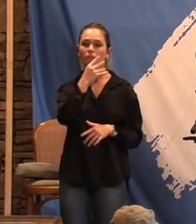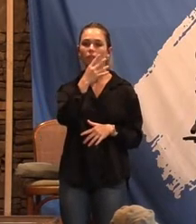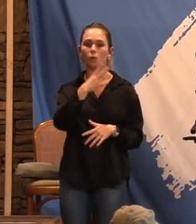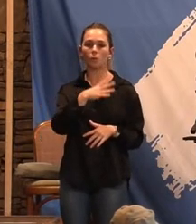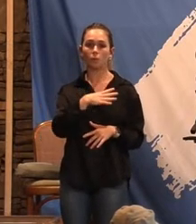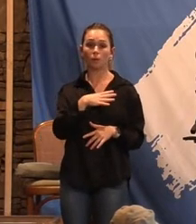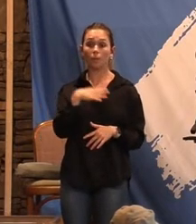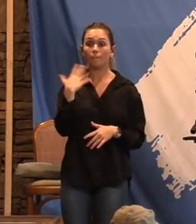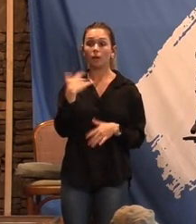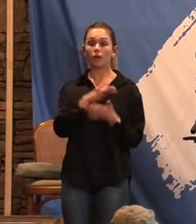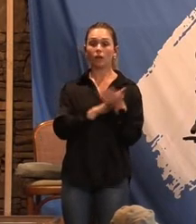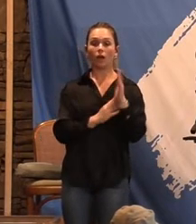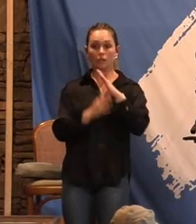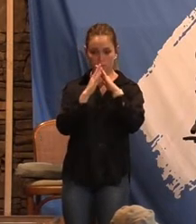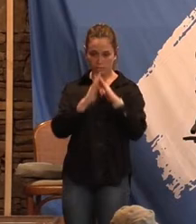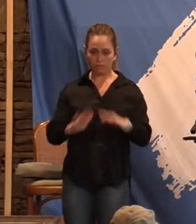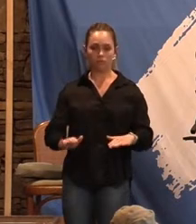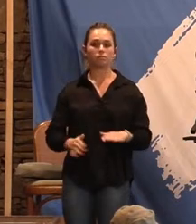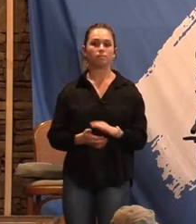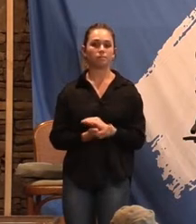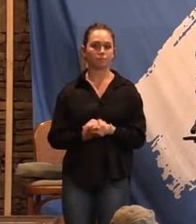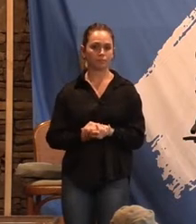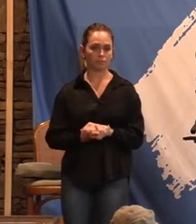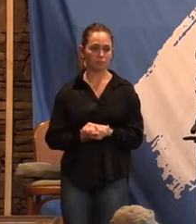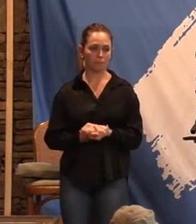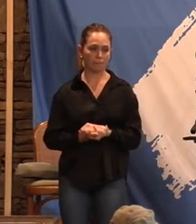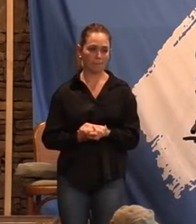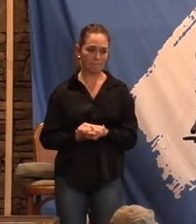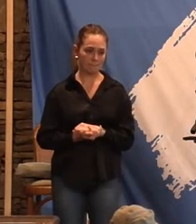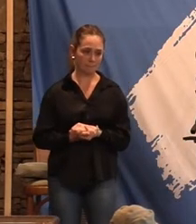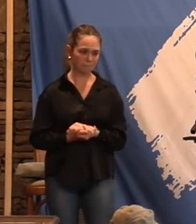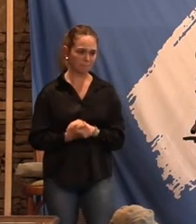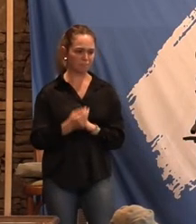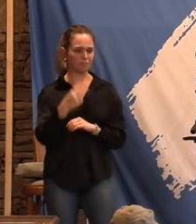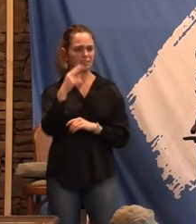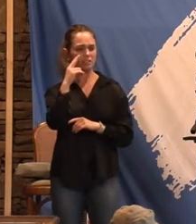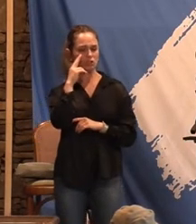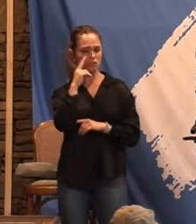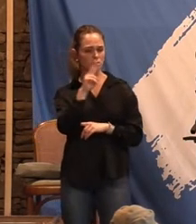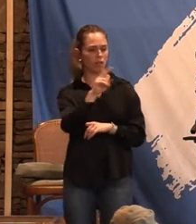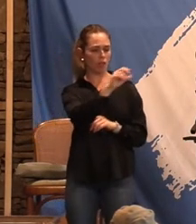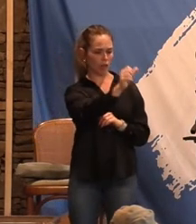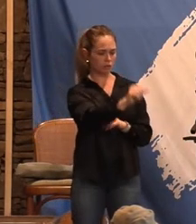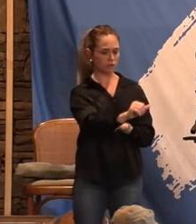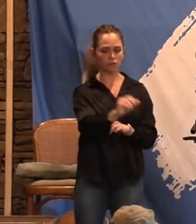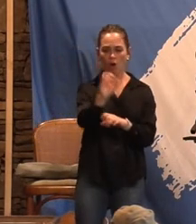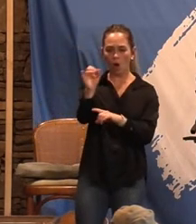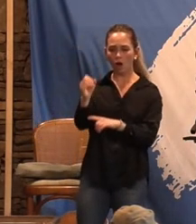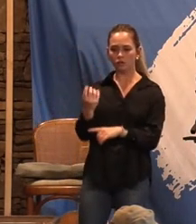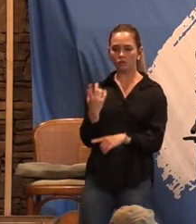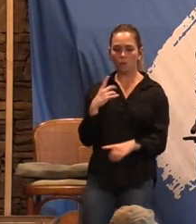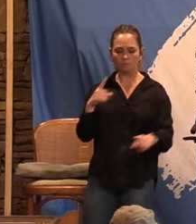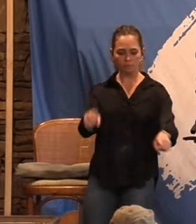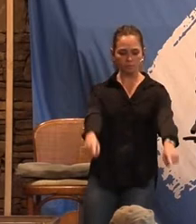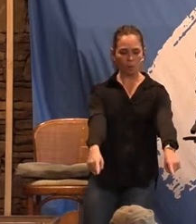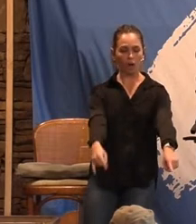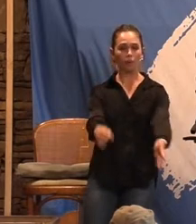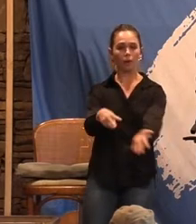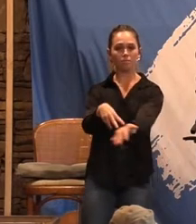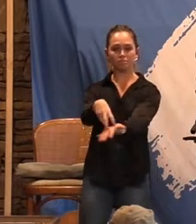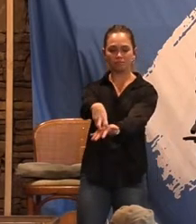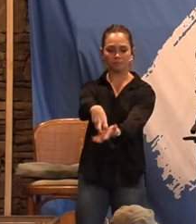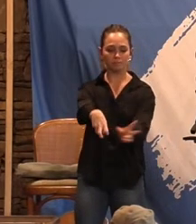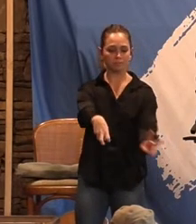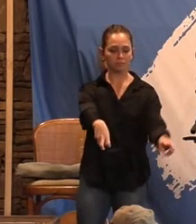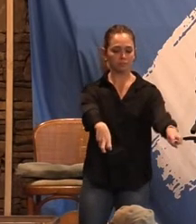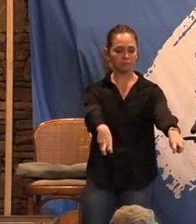And boy, it got quiet. She looked at Angantyr and Ottar and pointed down, and they knelt in front